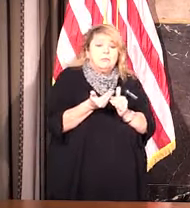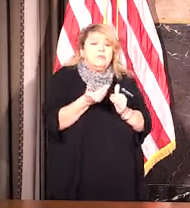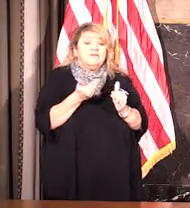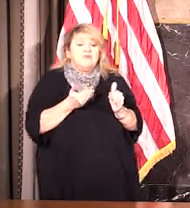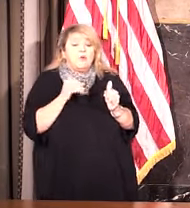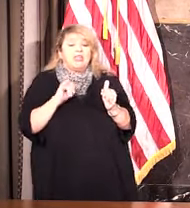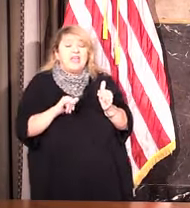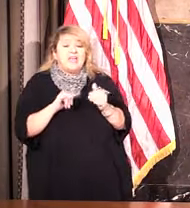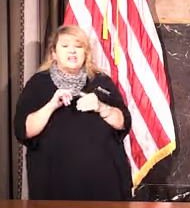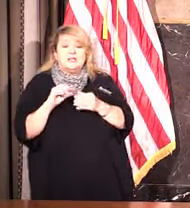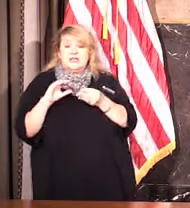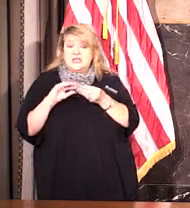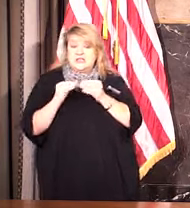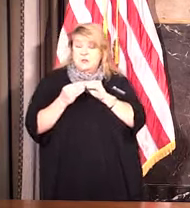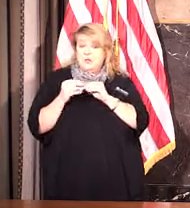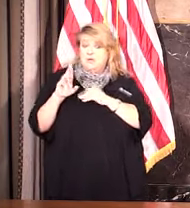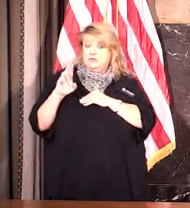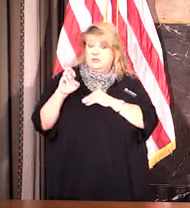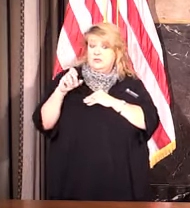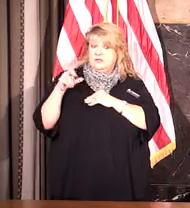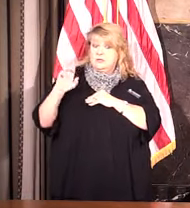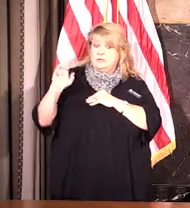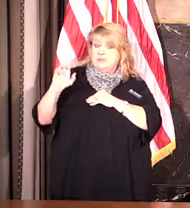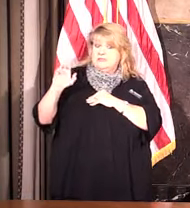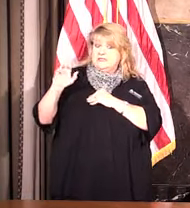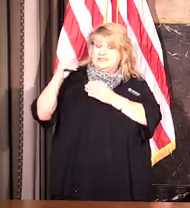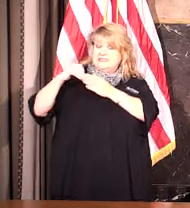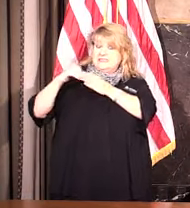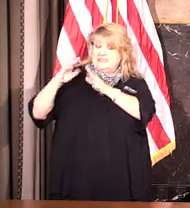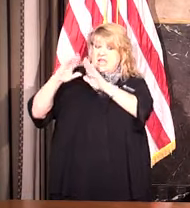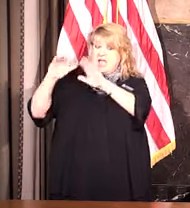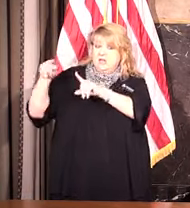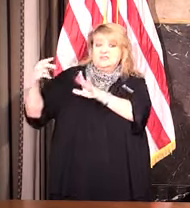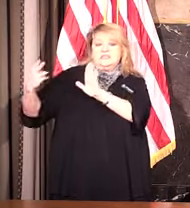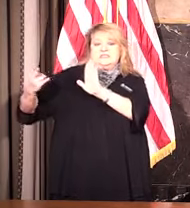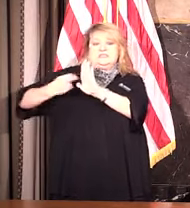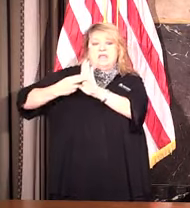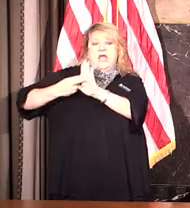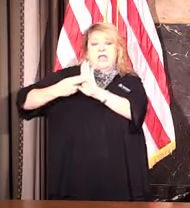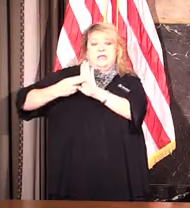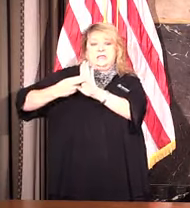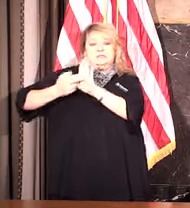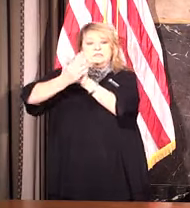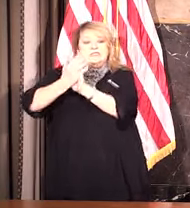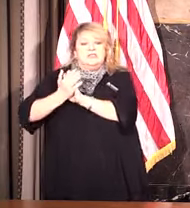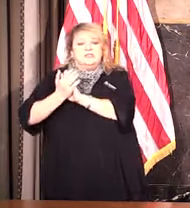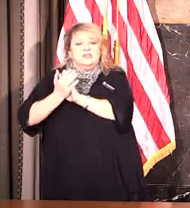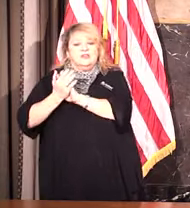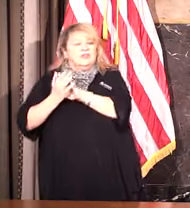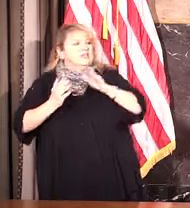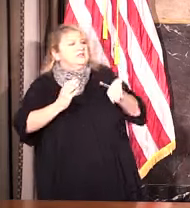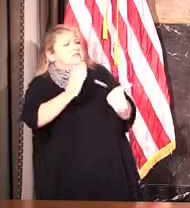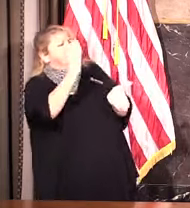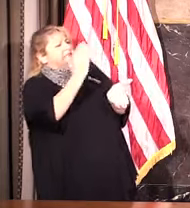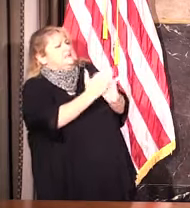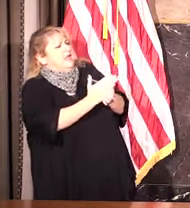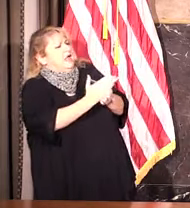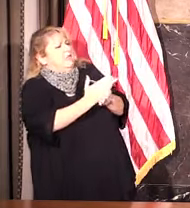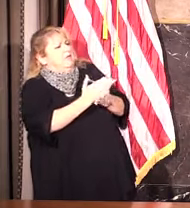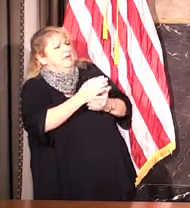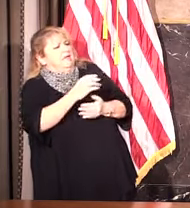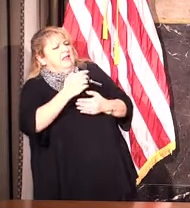of Republicans in the House passed or signed on to a petition that purported to end the public health emergency